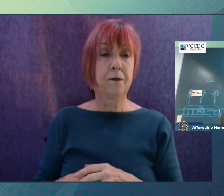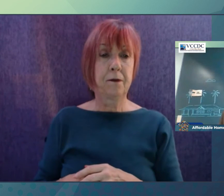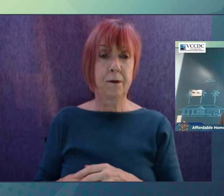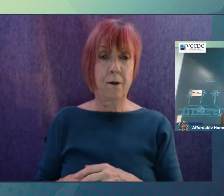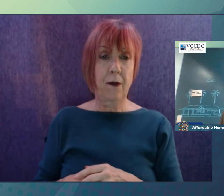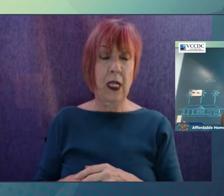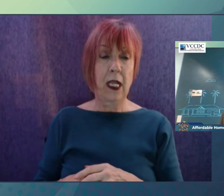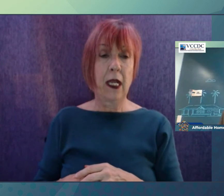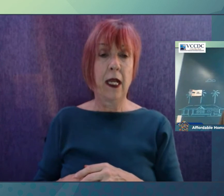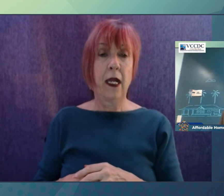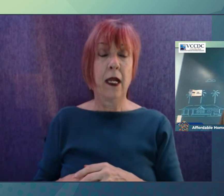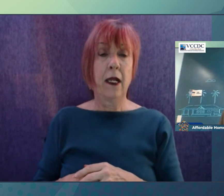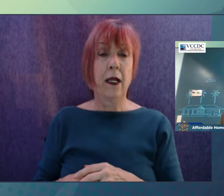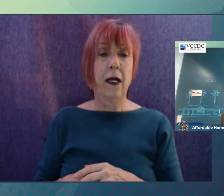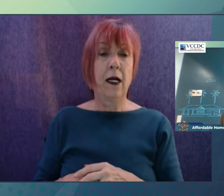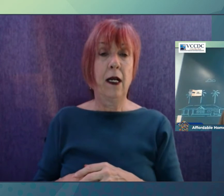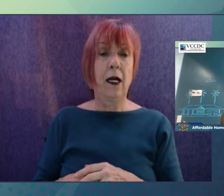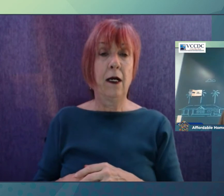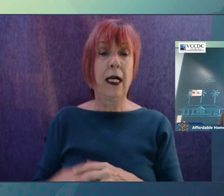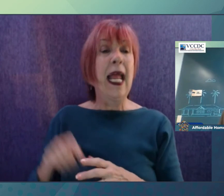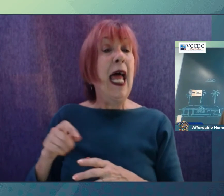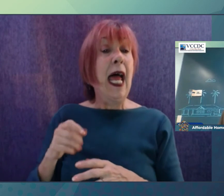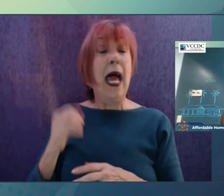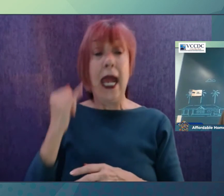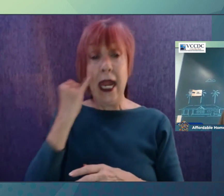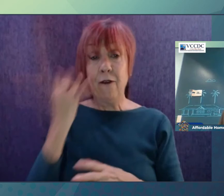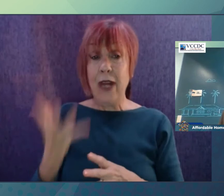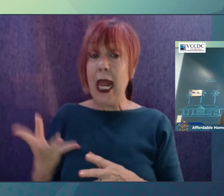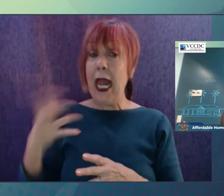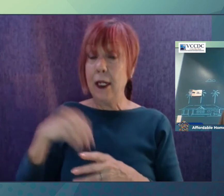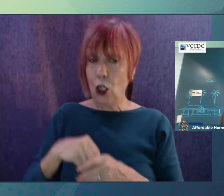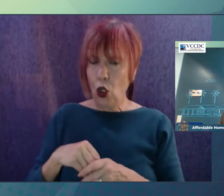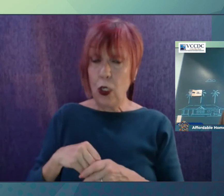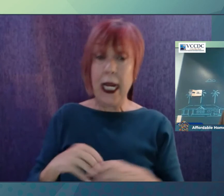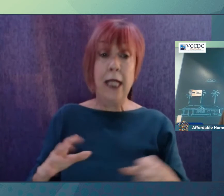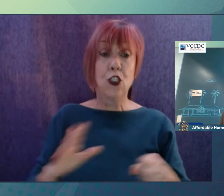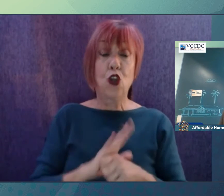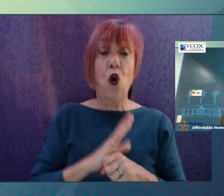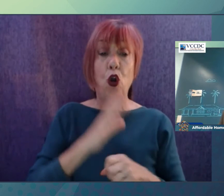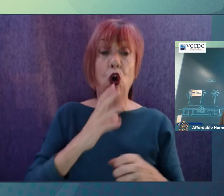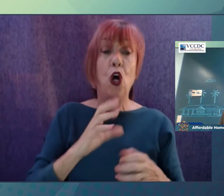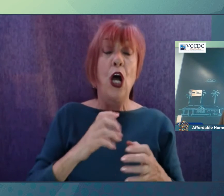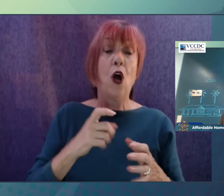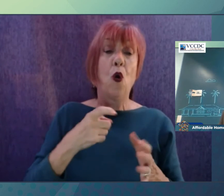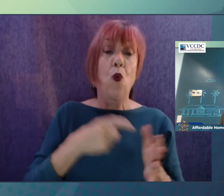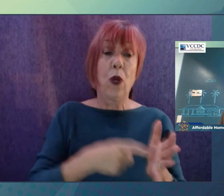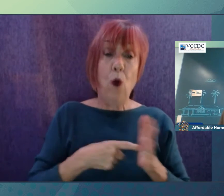must be included in the total cash requirements for the mortgage.